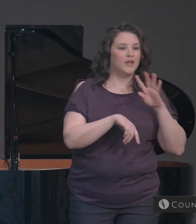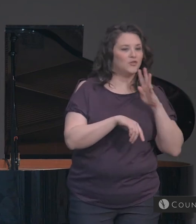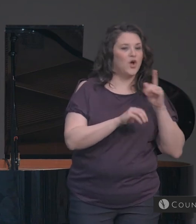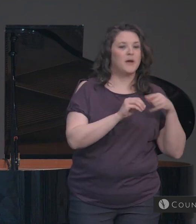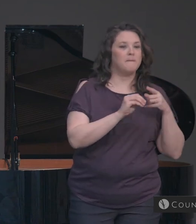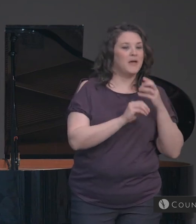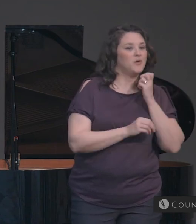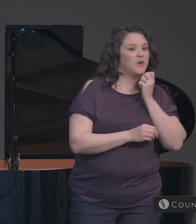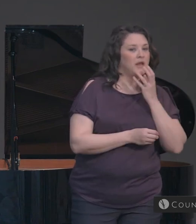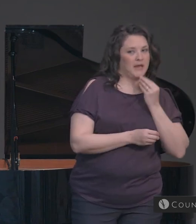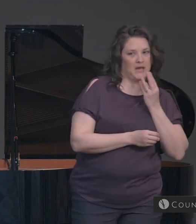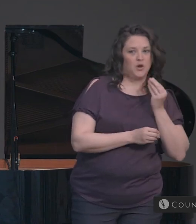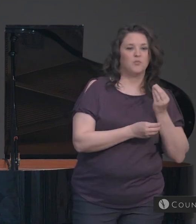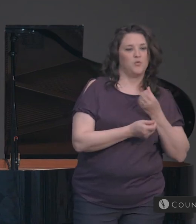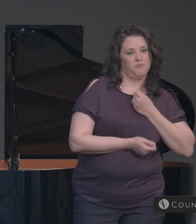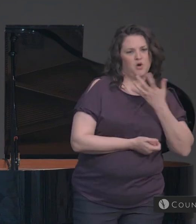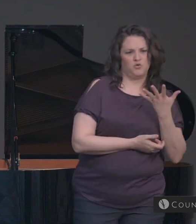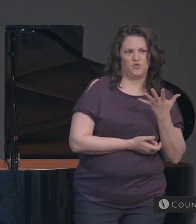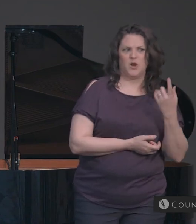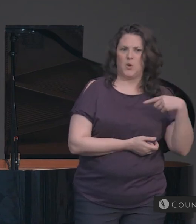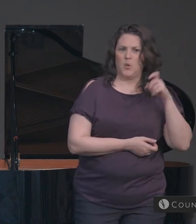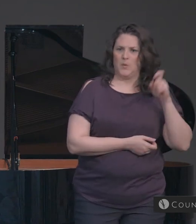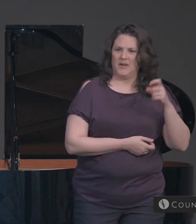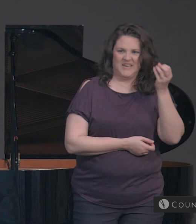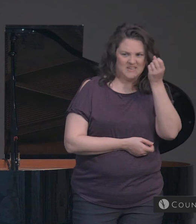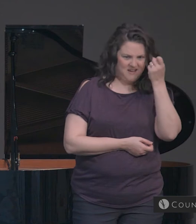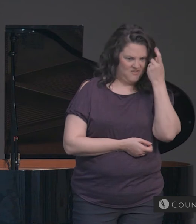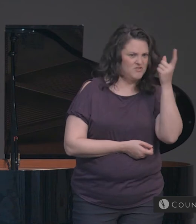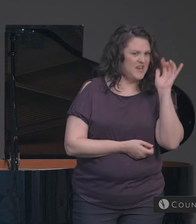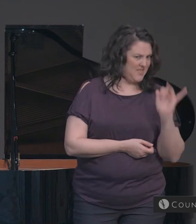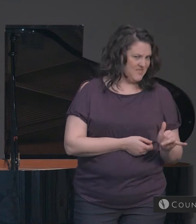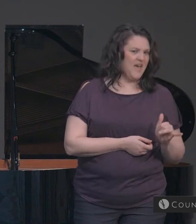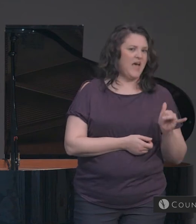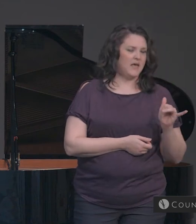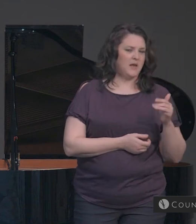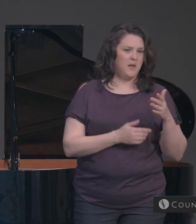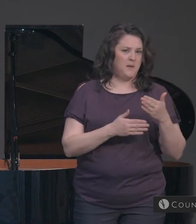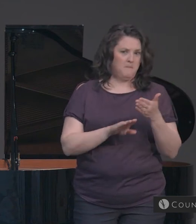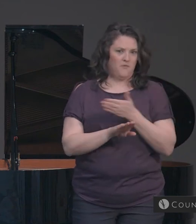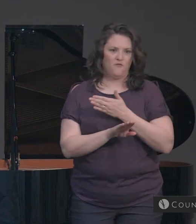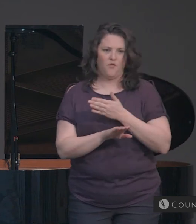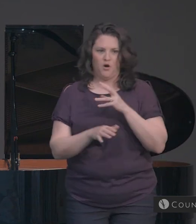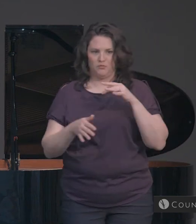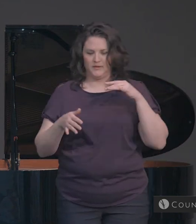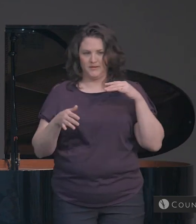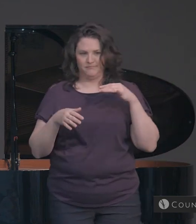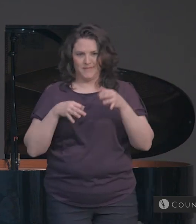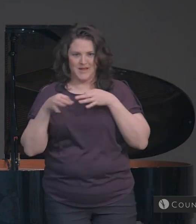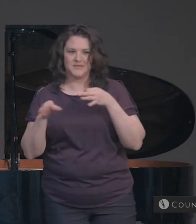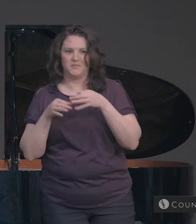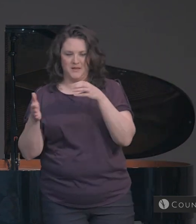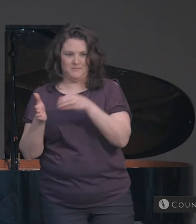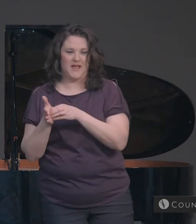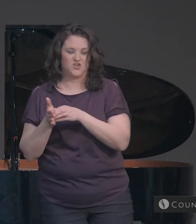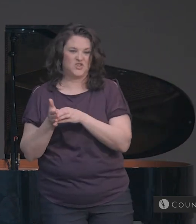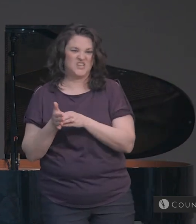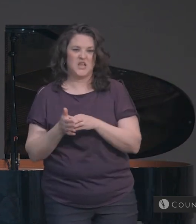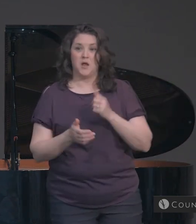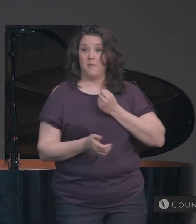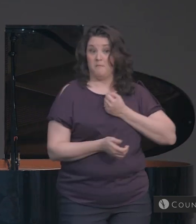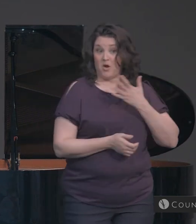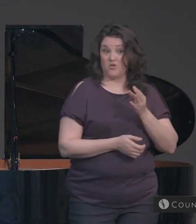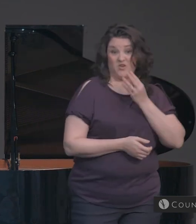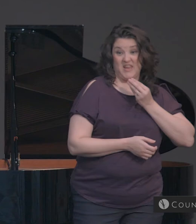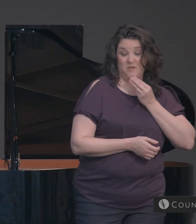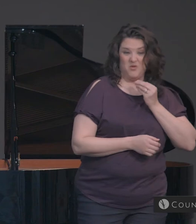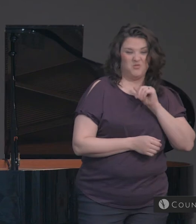about Hebrew poetry, because we need to understand that to understand what's going on. Hebrew poetry is not like our poetry. Hebrew poetry doesn't